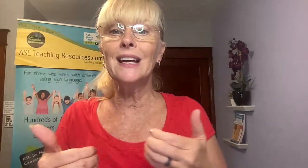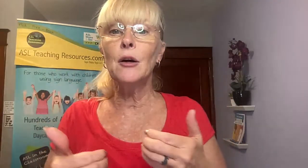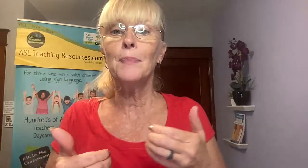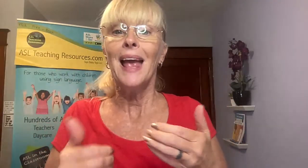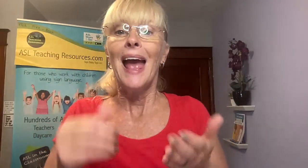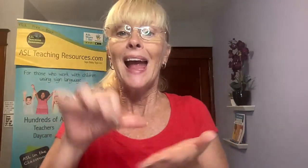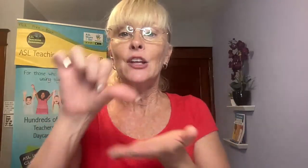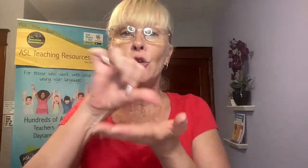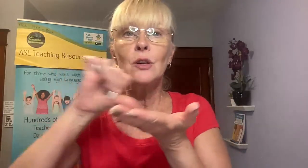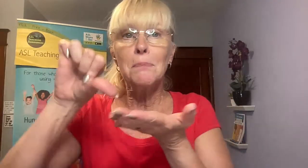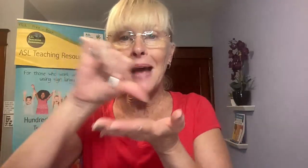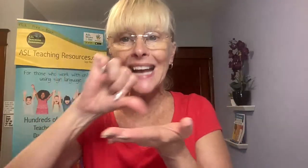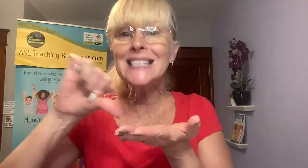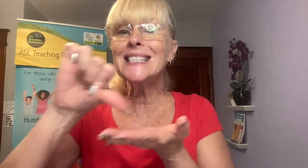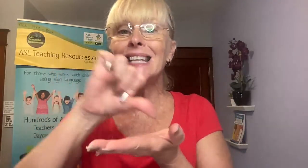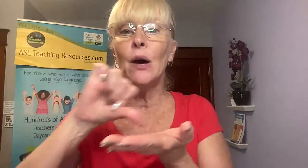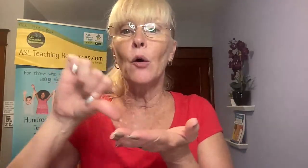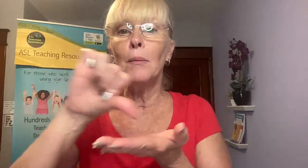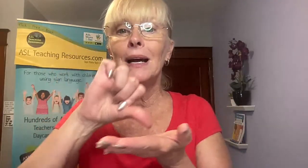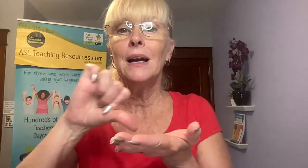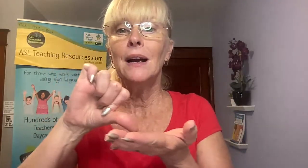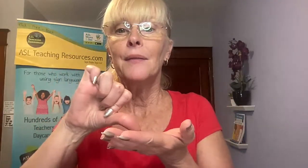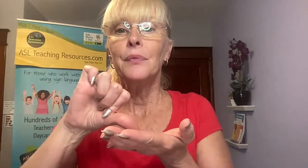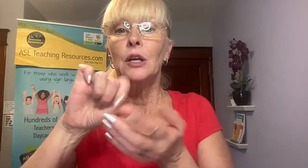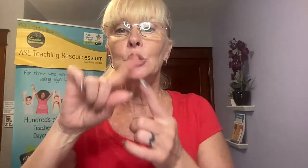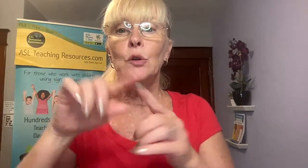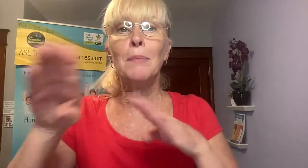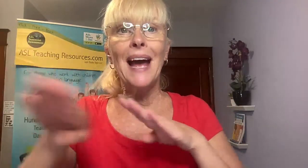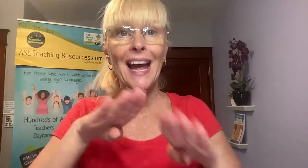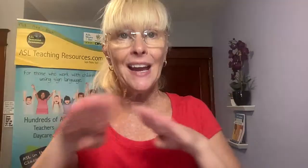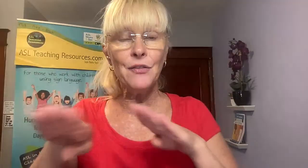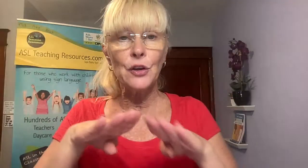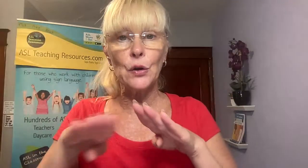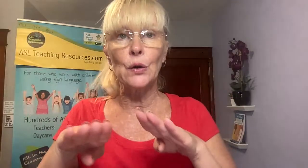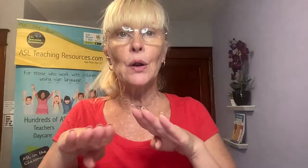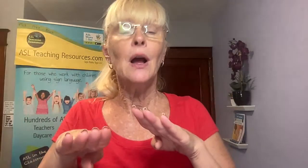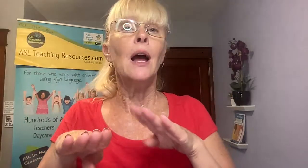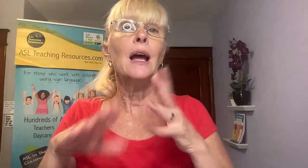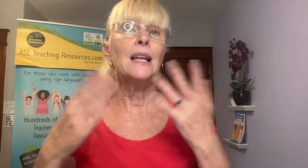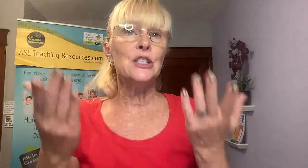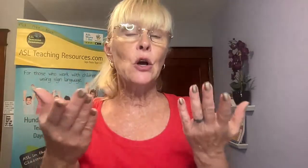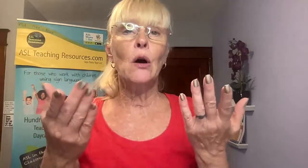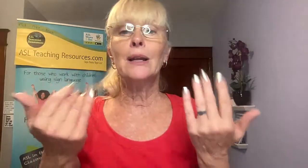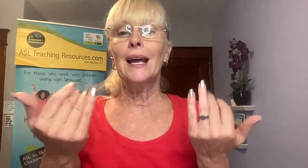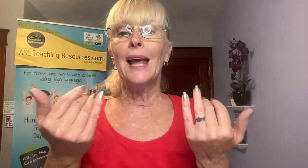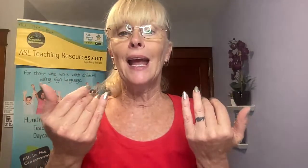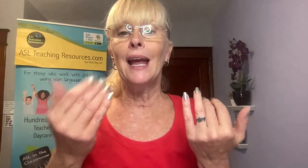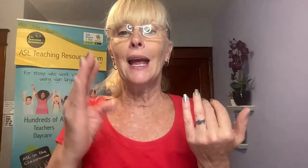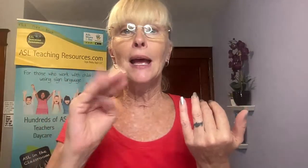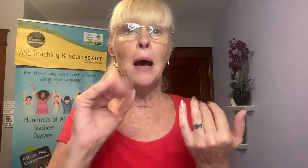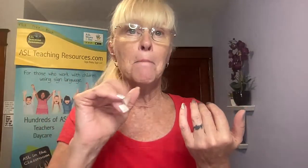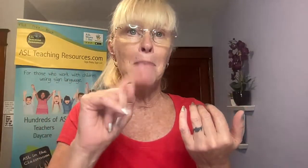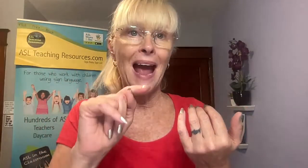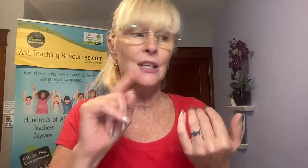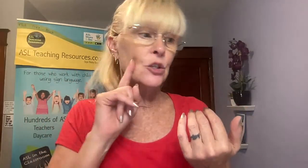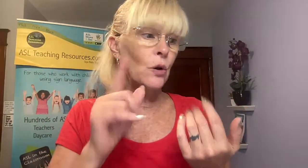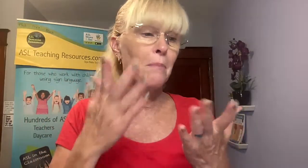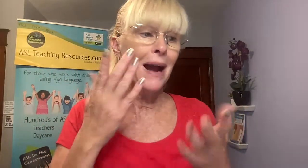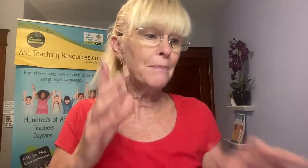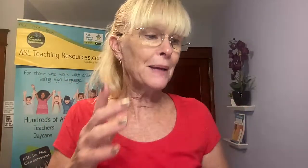them and you're going to paste them to the behavior. And that's called like a mat. So it might